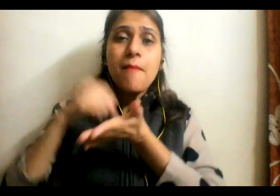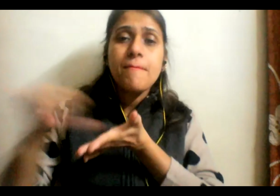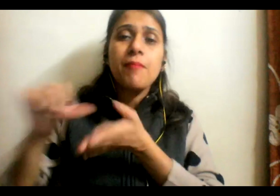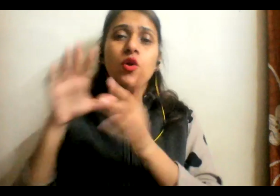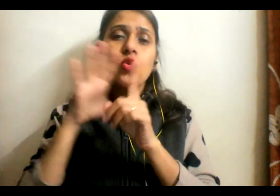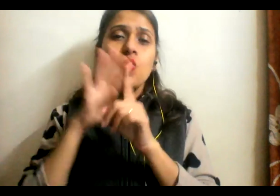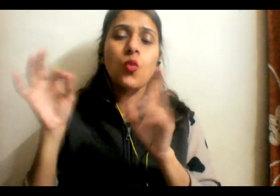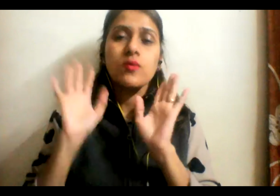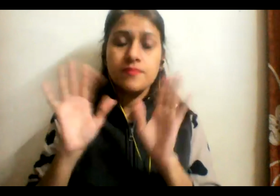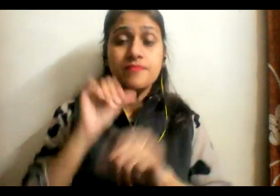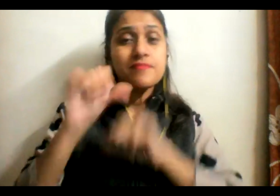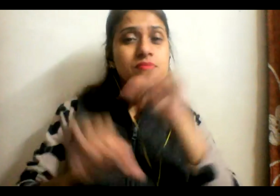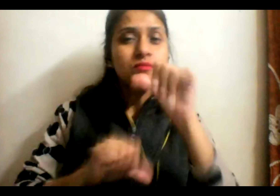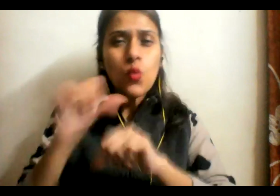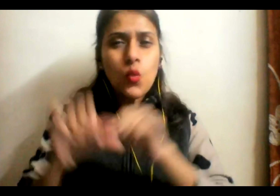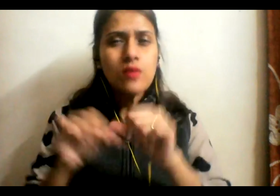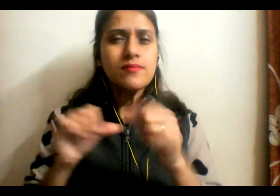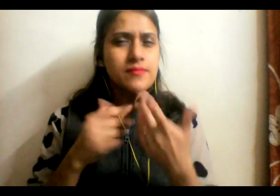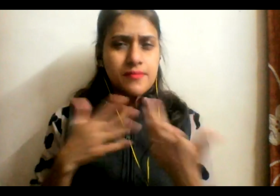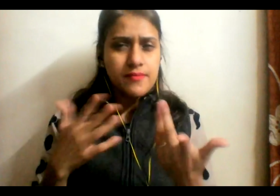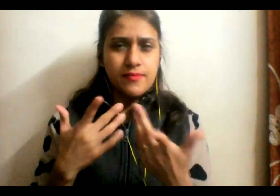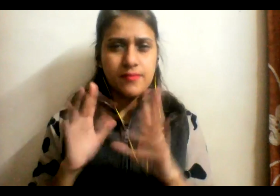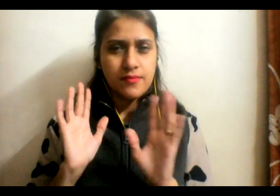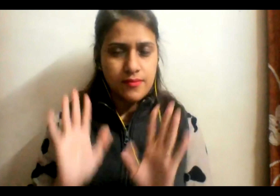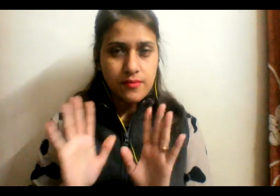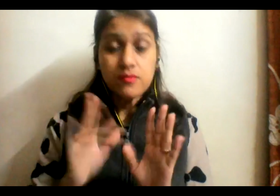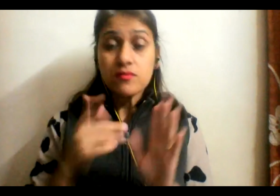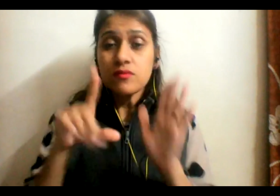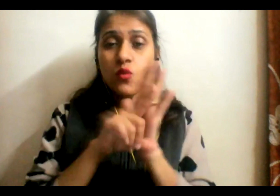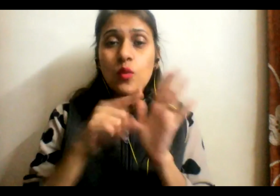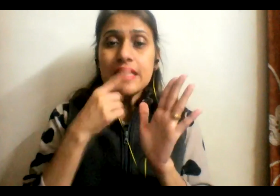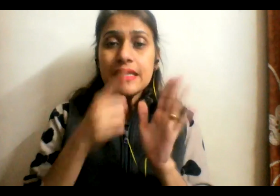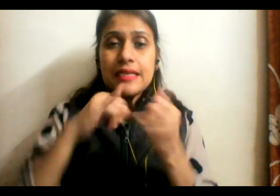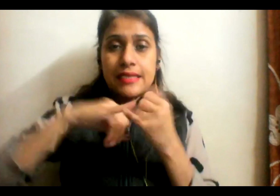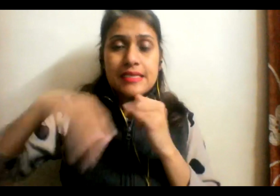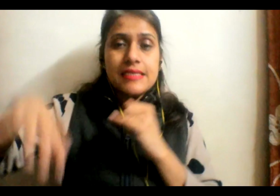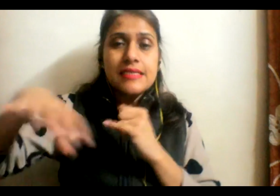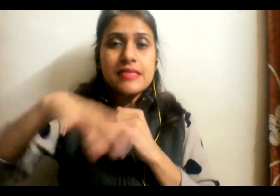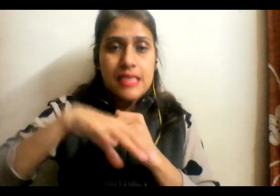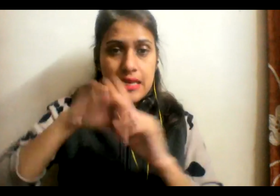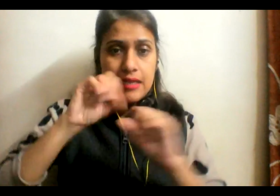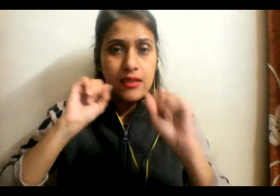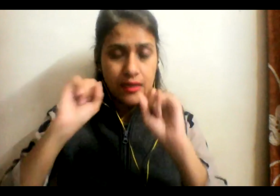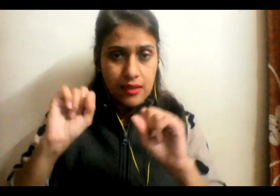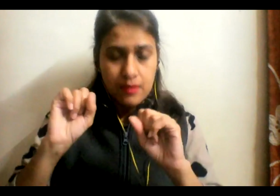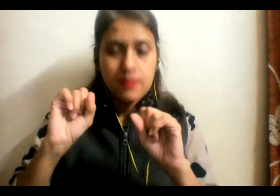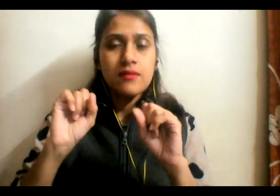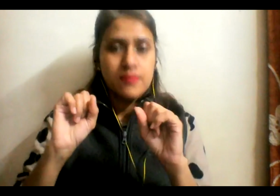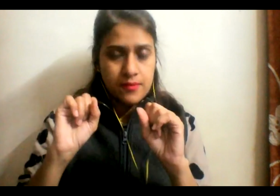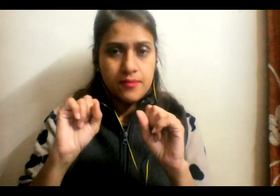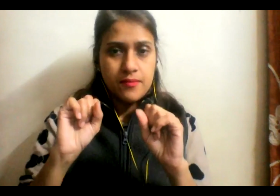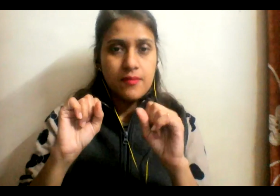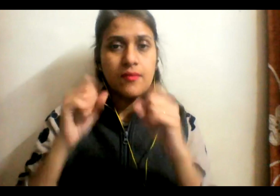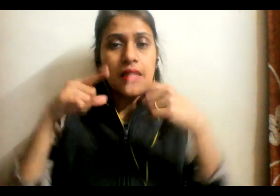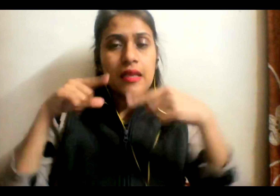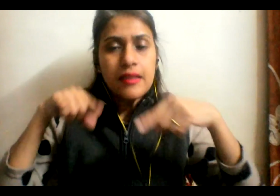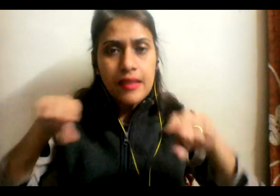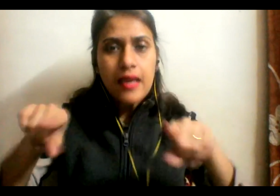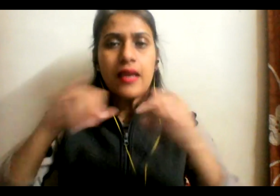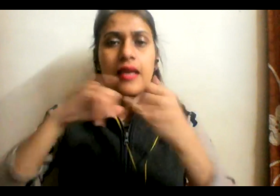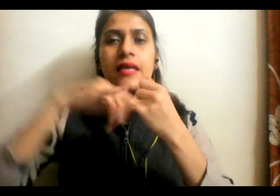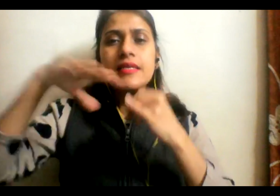procedural issues are within the law, that the law says that the states under this section will create their state boards and